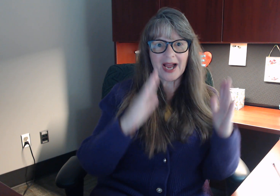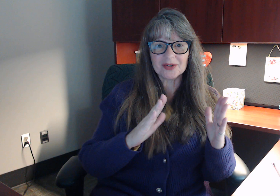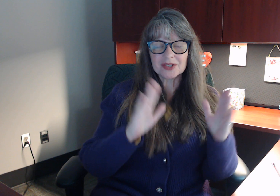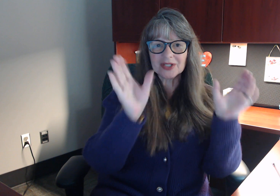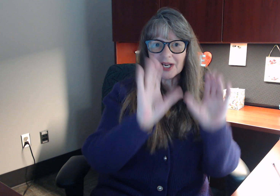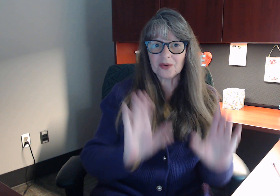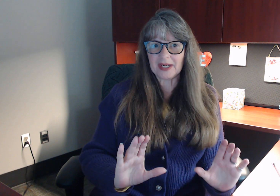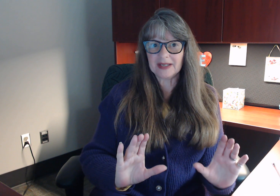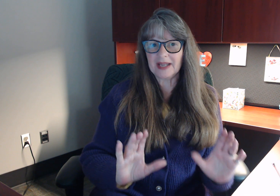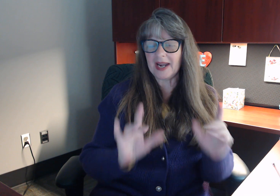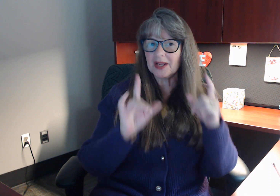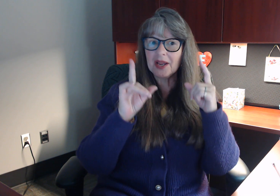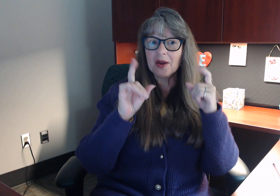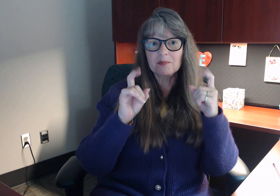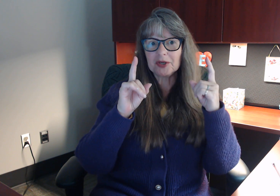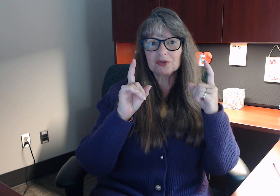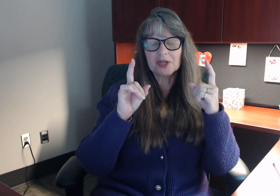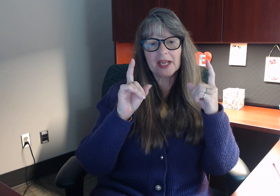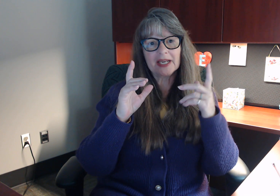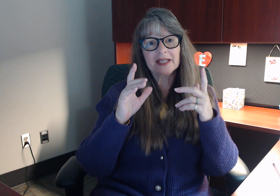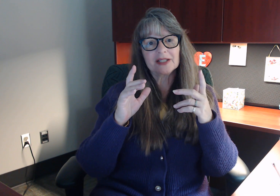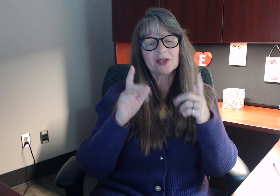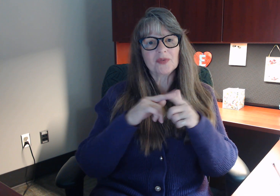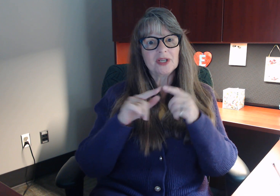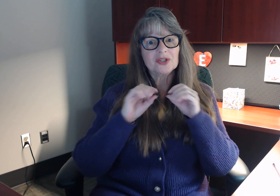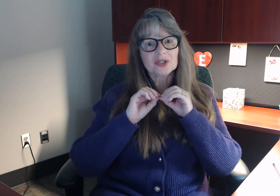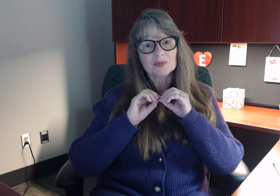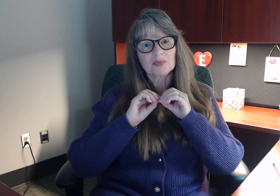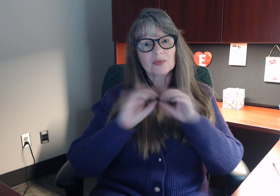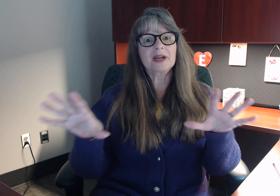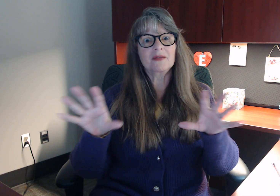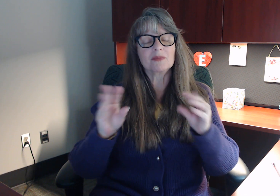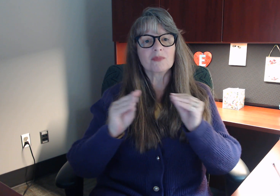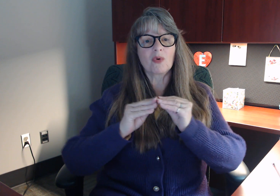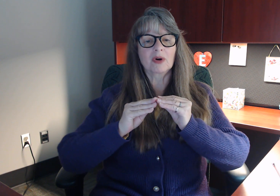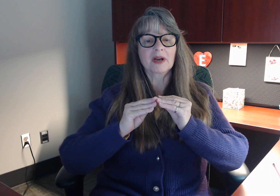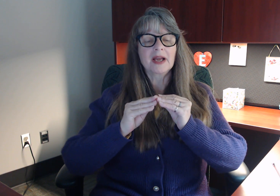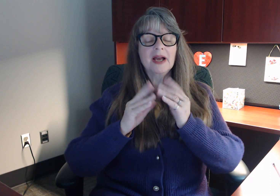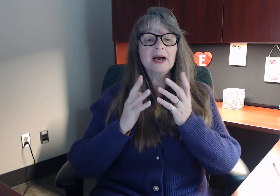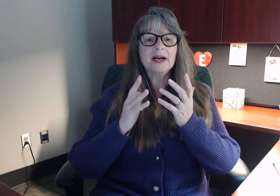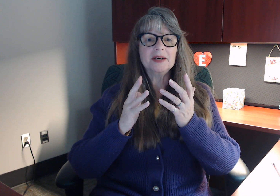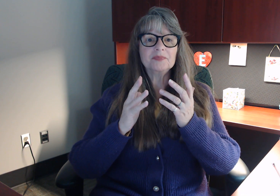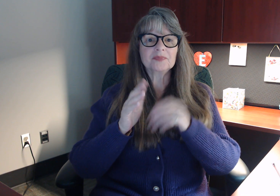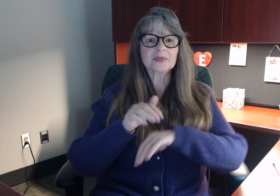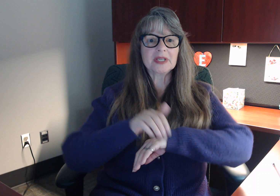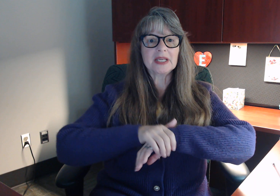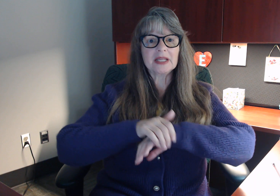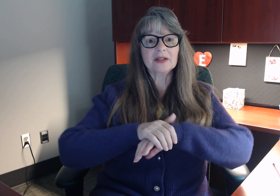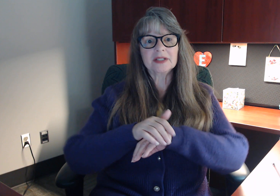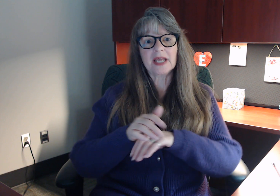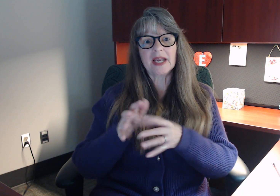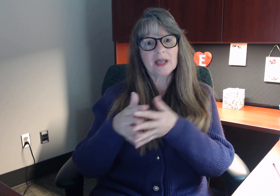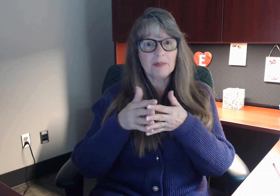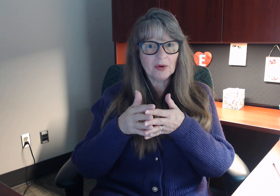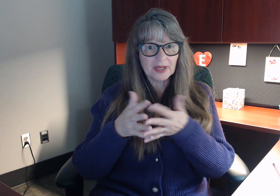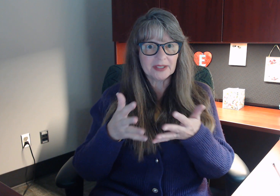and decorate it, and they had a picture taken, and so then it just spread even more to England and America.